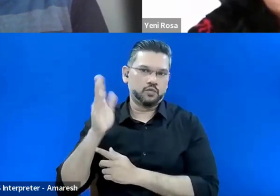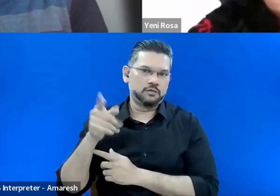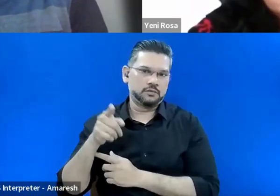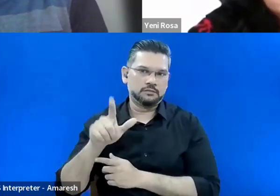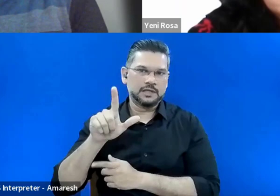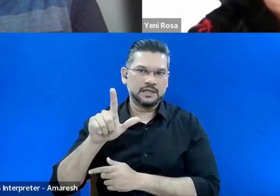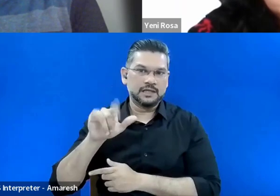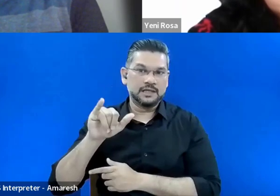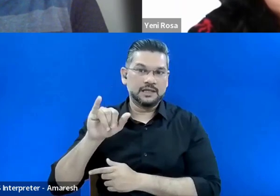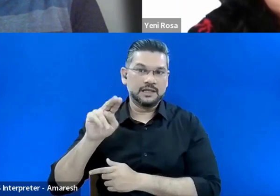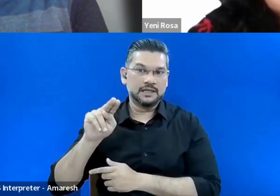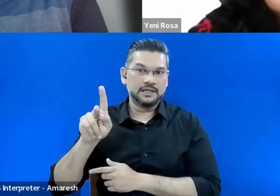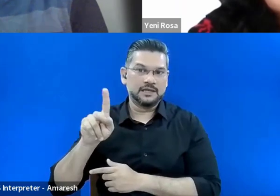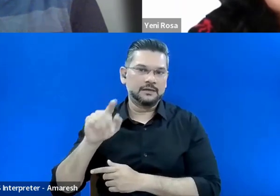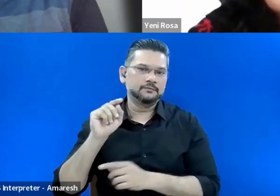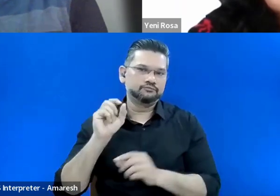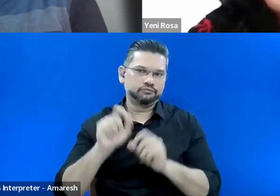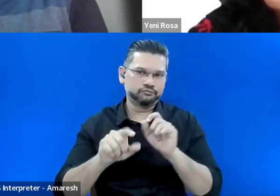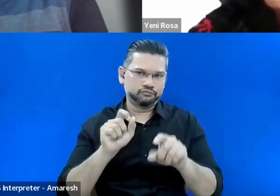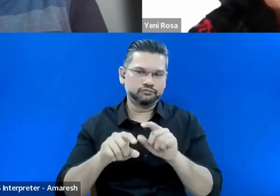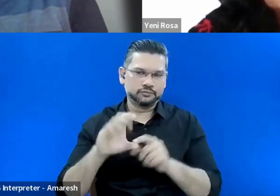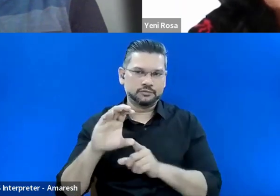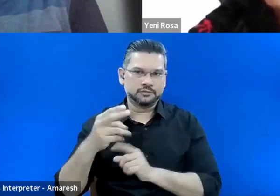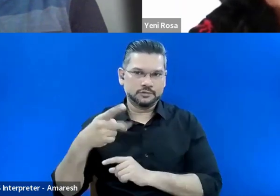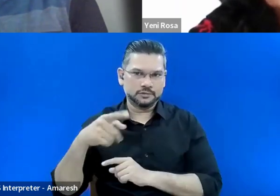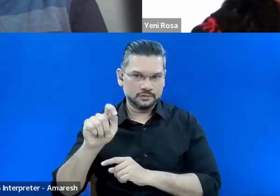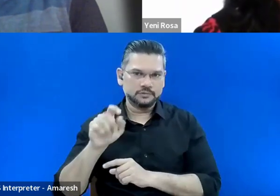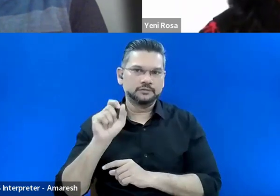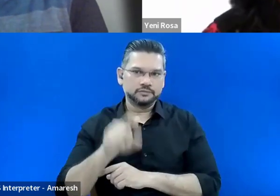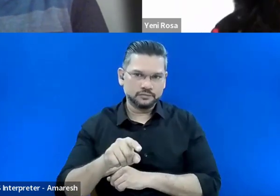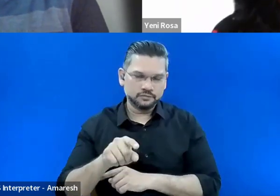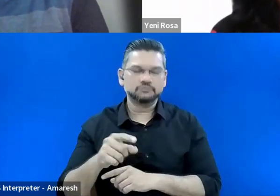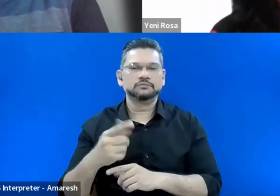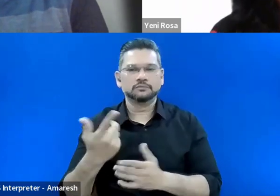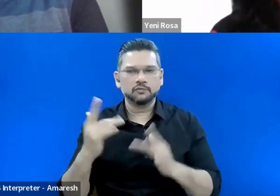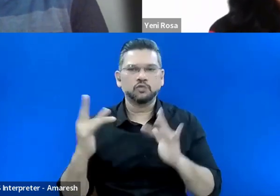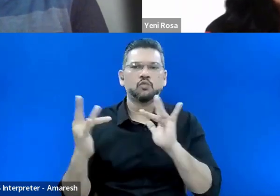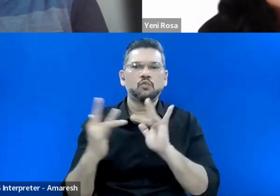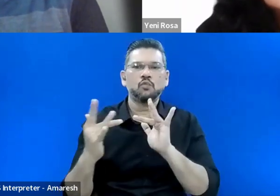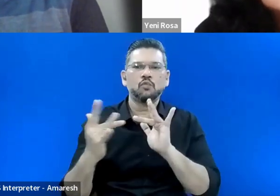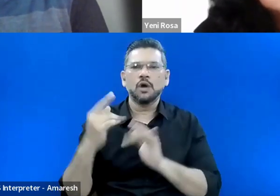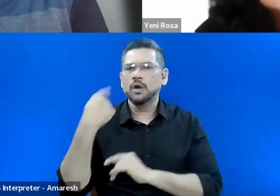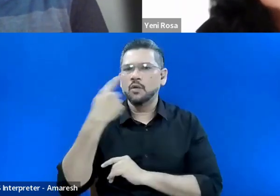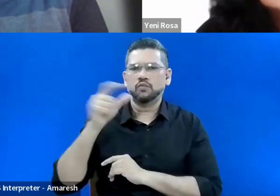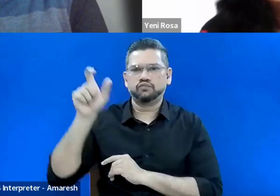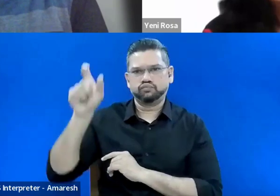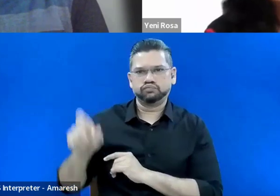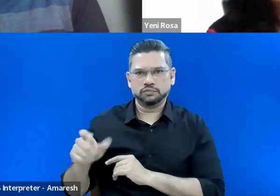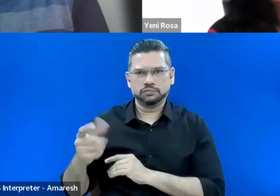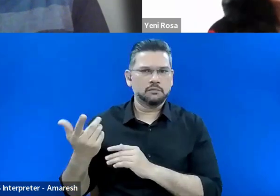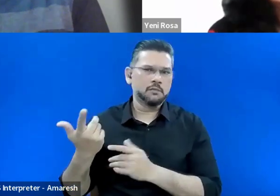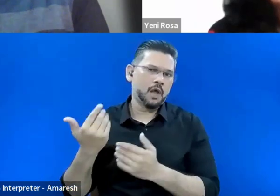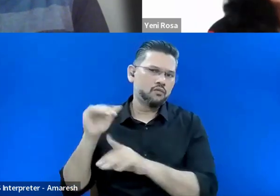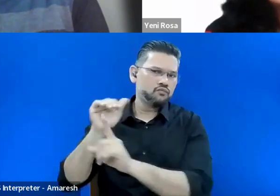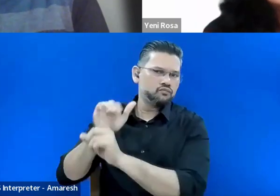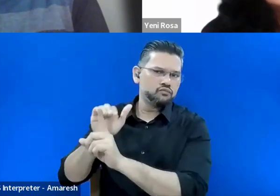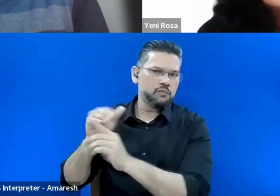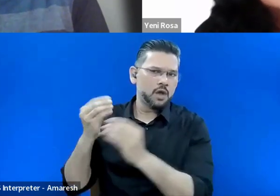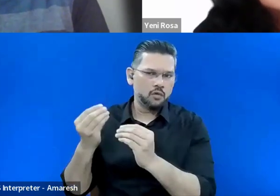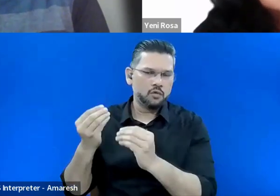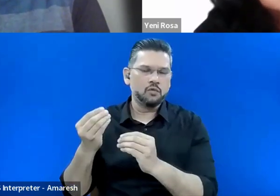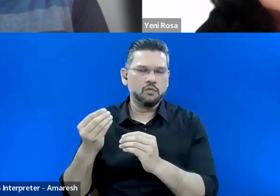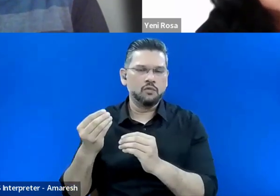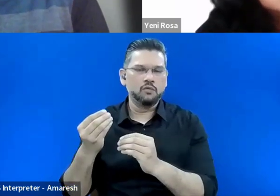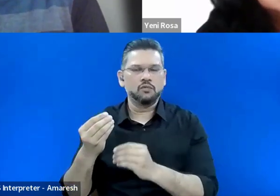contact details of TCI secretariat in the chat box with all of the attendees. So if you have